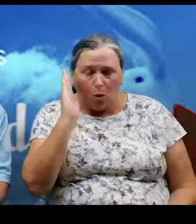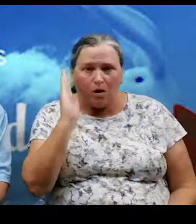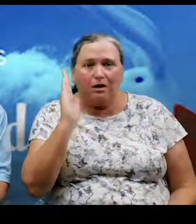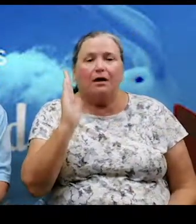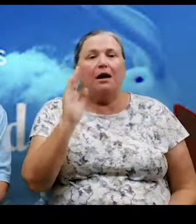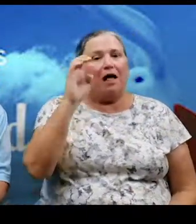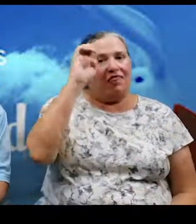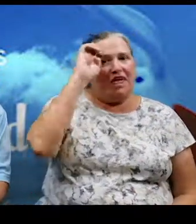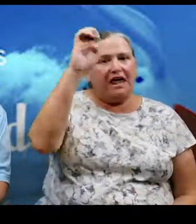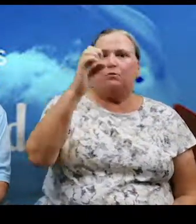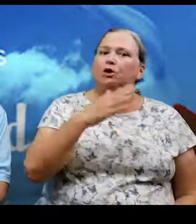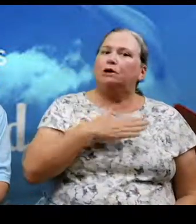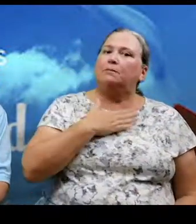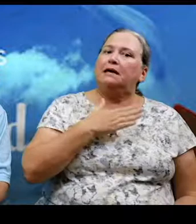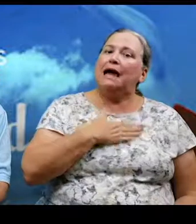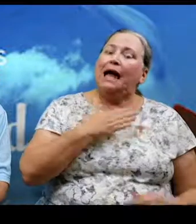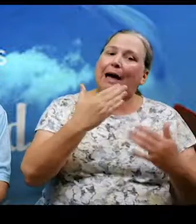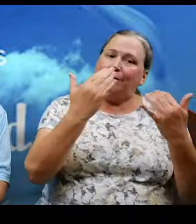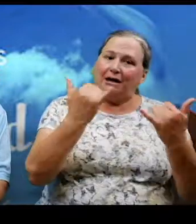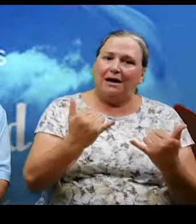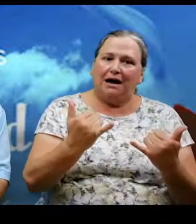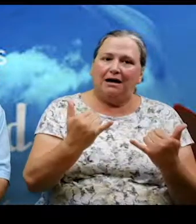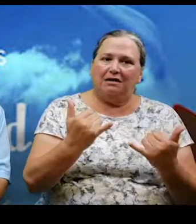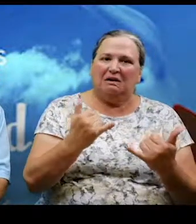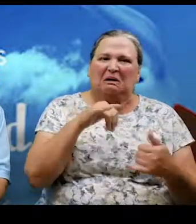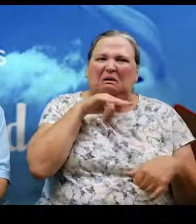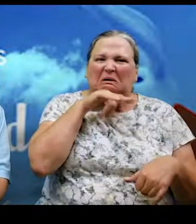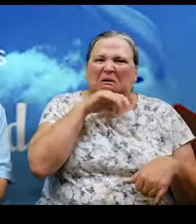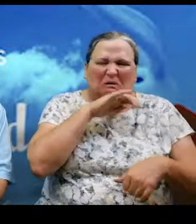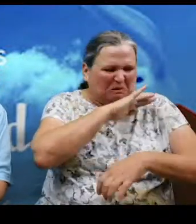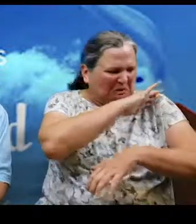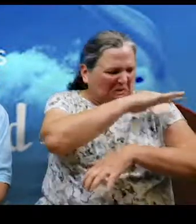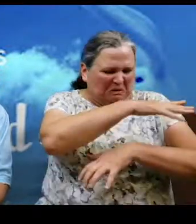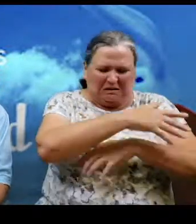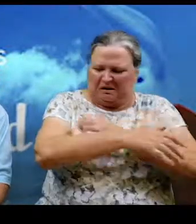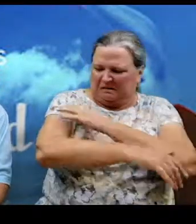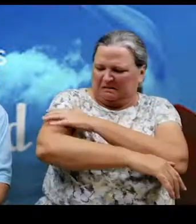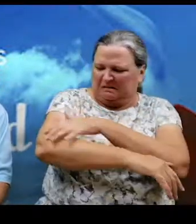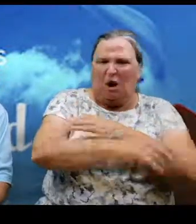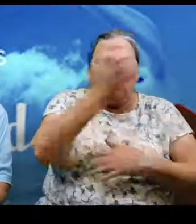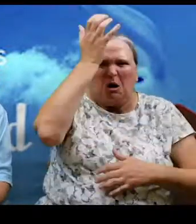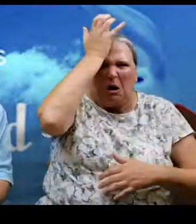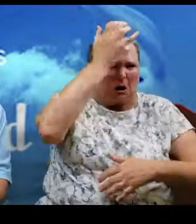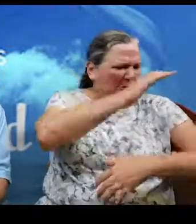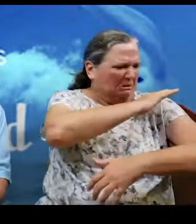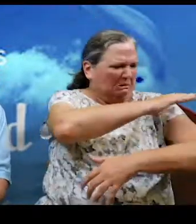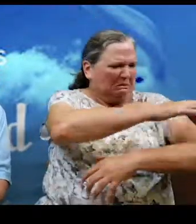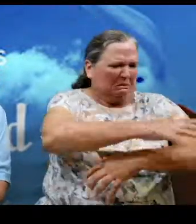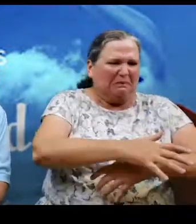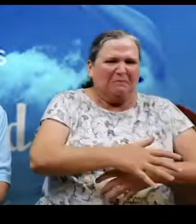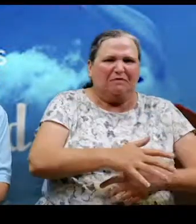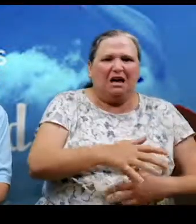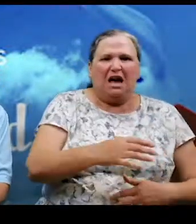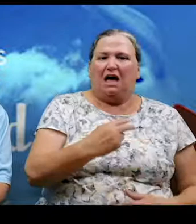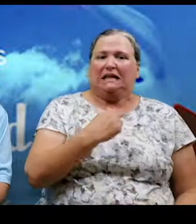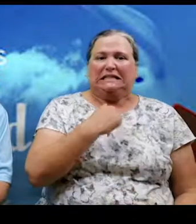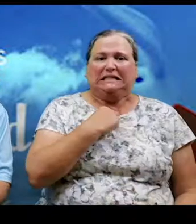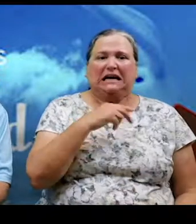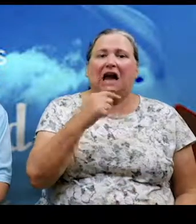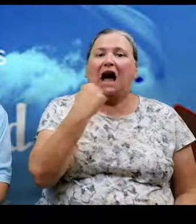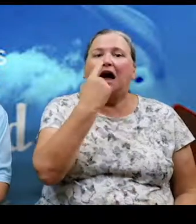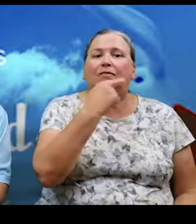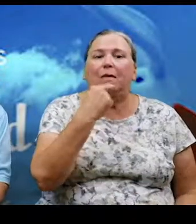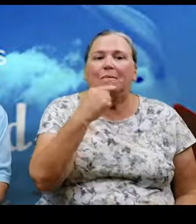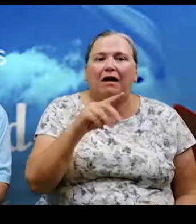could be so happy now? Crusted over with garbage, wearing a dress, held in the slobbery mouth of a dog,